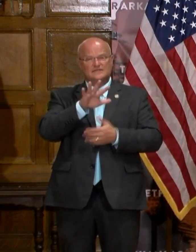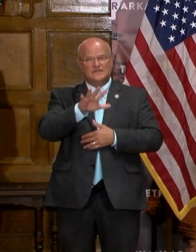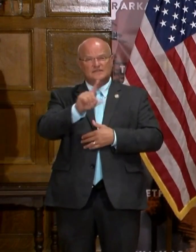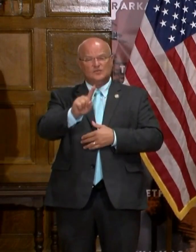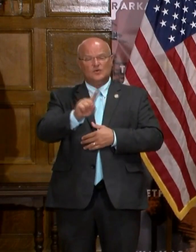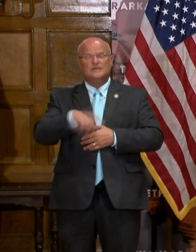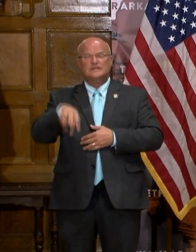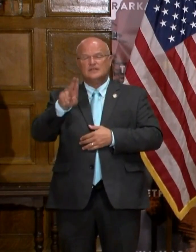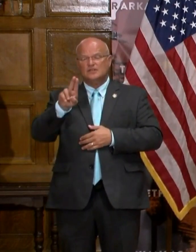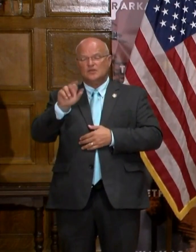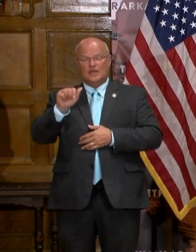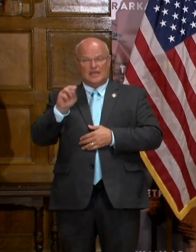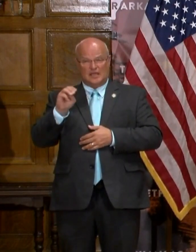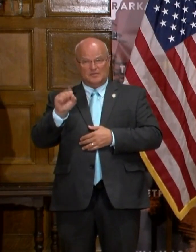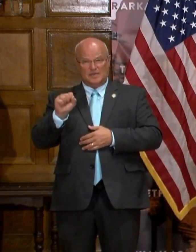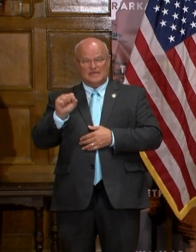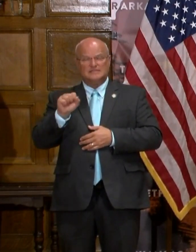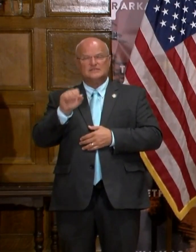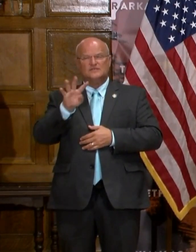4,051, and UAMS